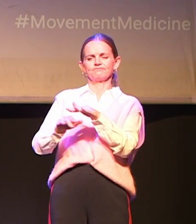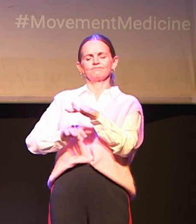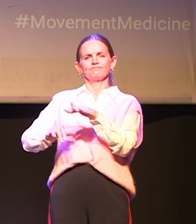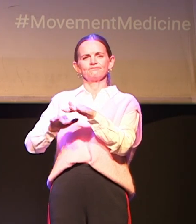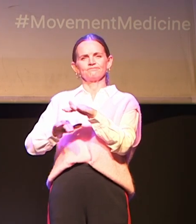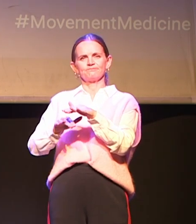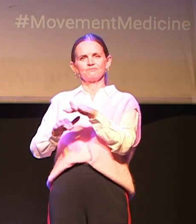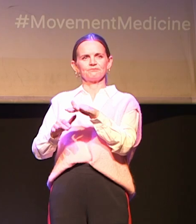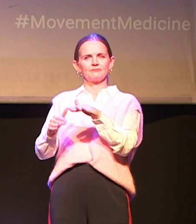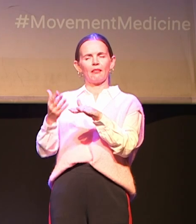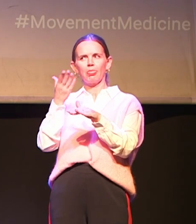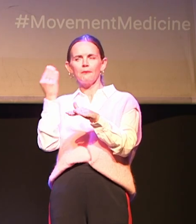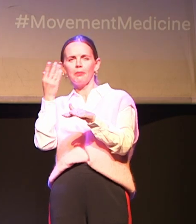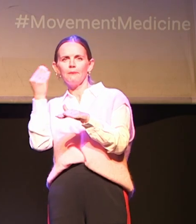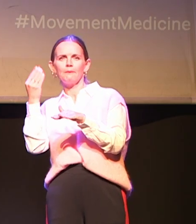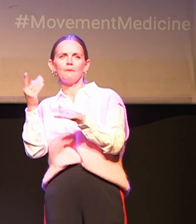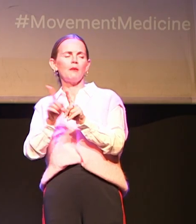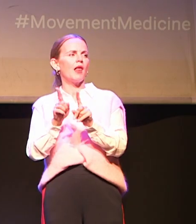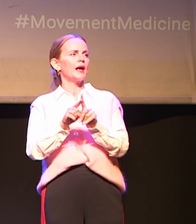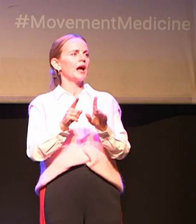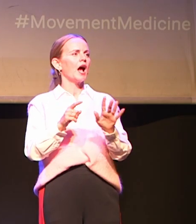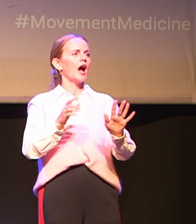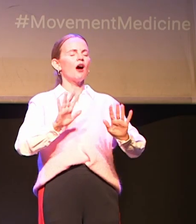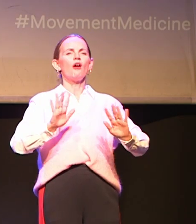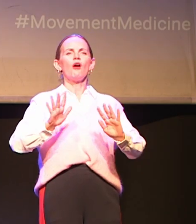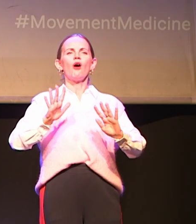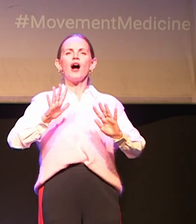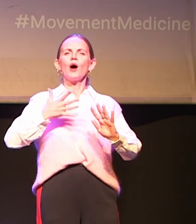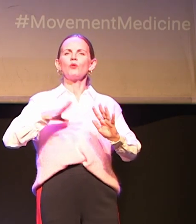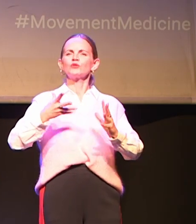forgetfulness or something to it. It's like I went through it. I want to heal so it can be gone.